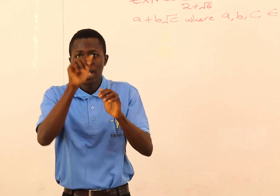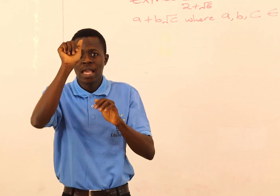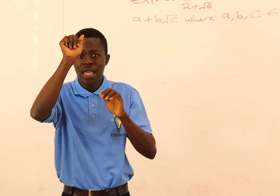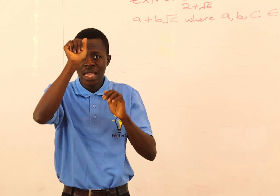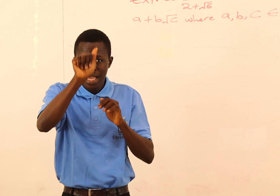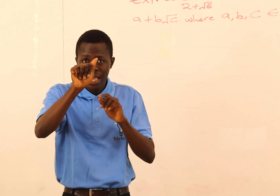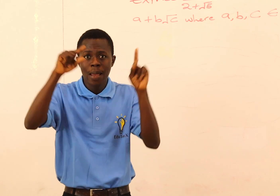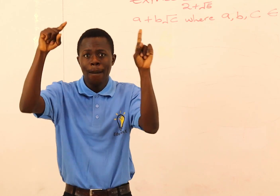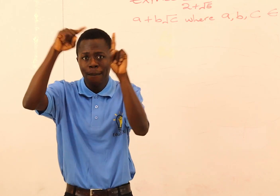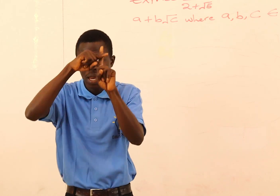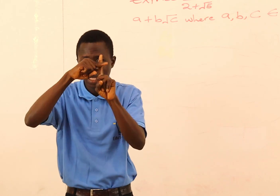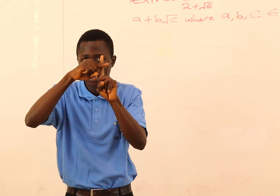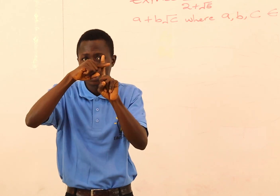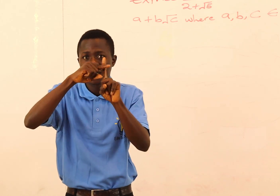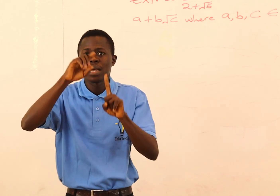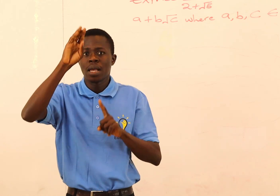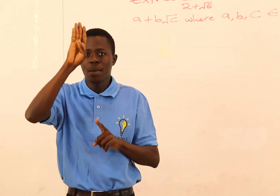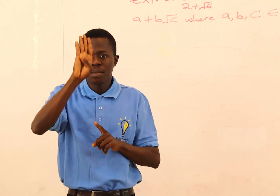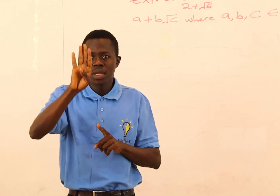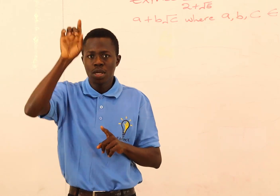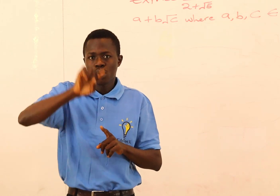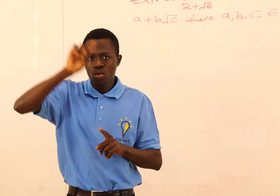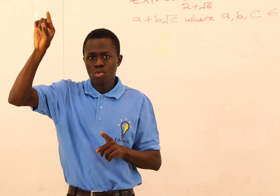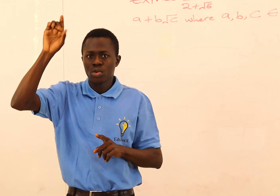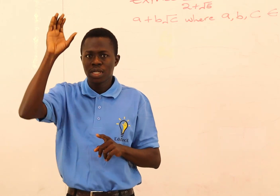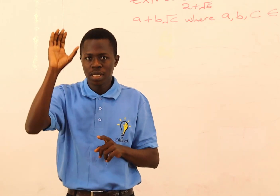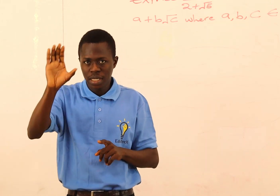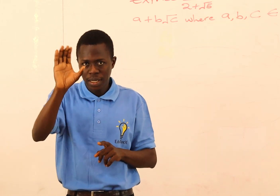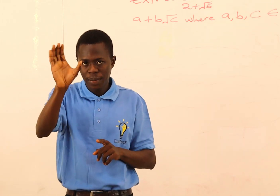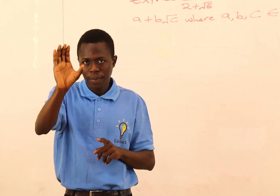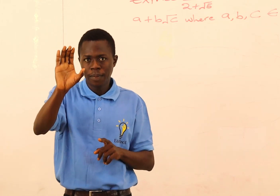In which form? In the form a plus b square root of c.